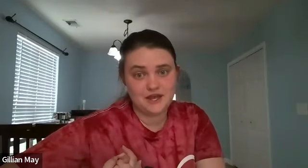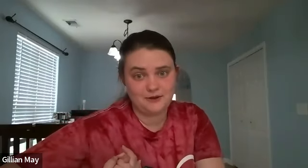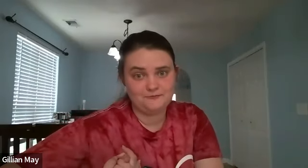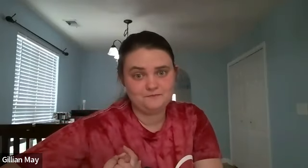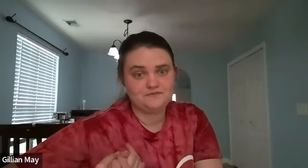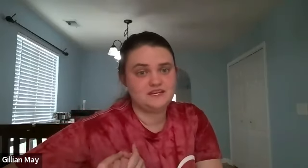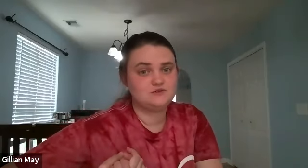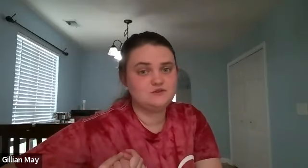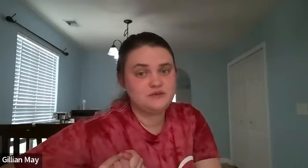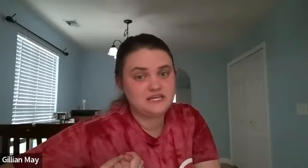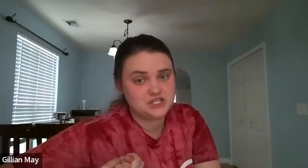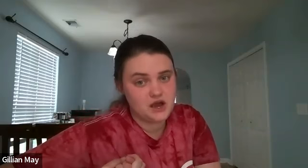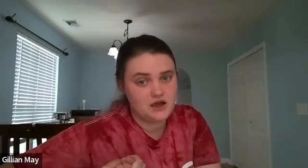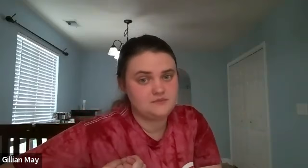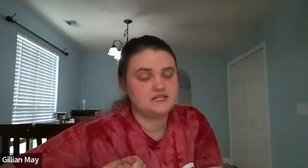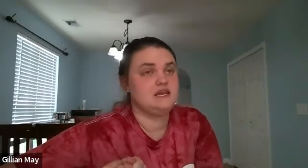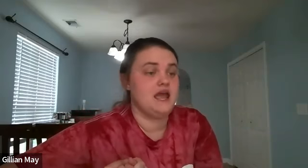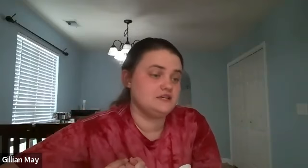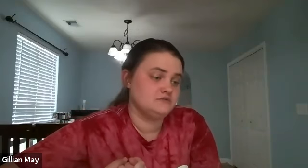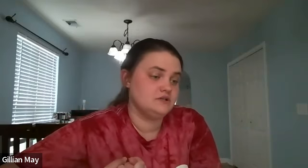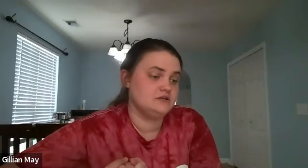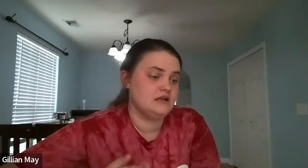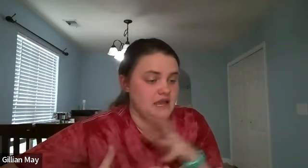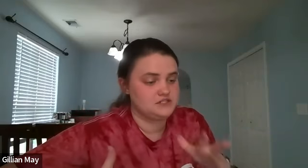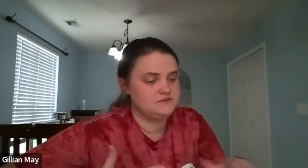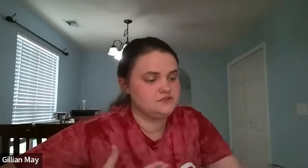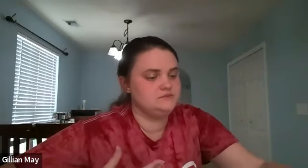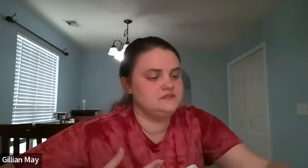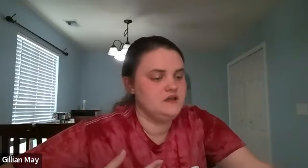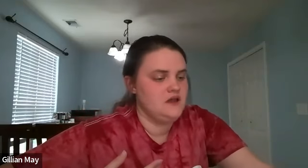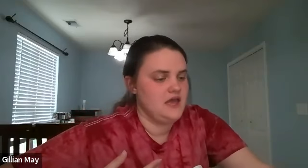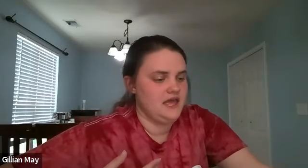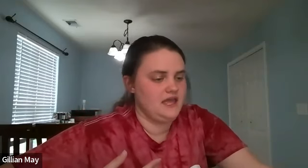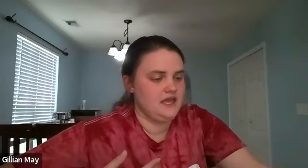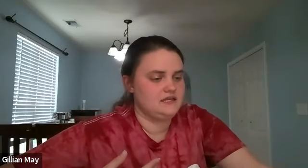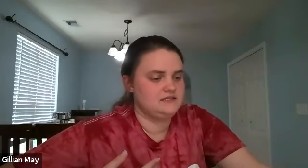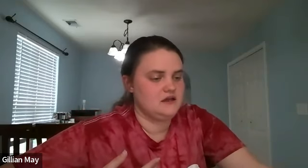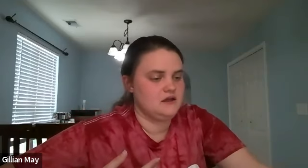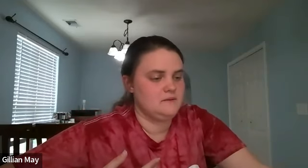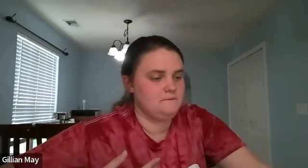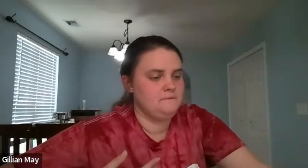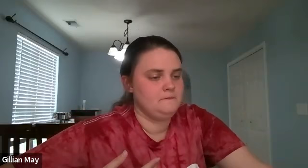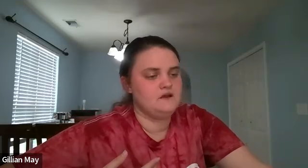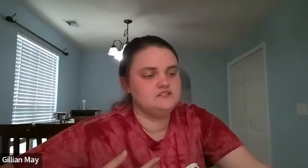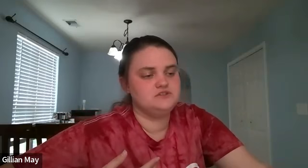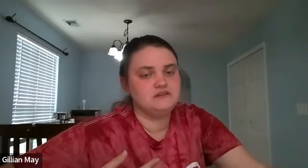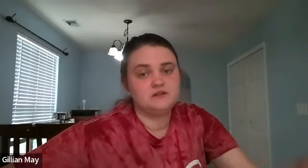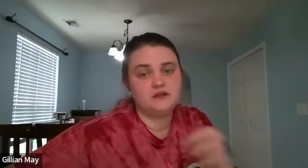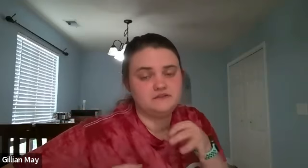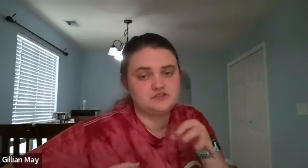so next week will be jobs and action word, like action verbs, and also doing a little bit of